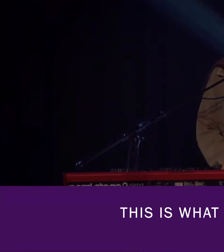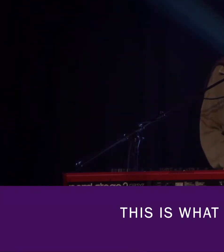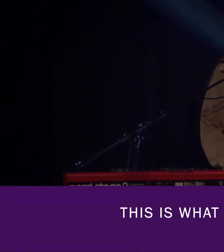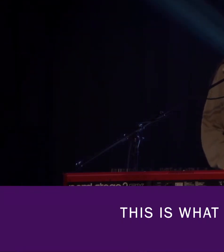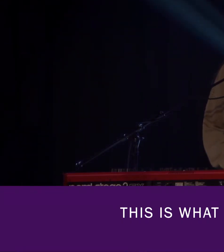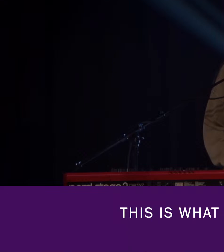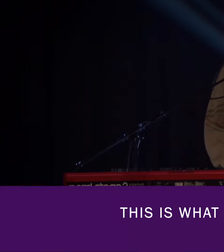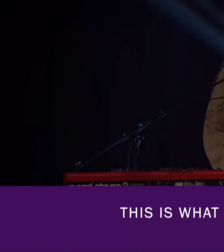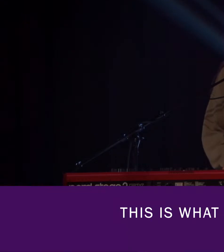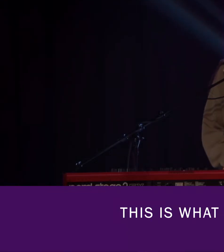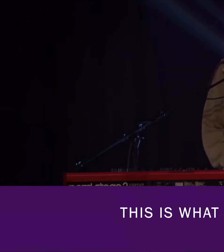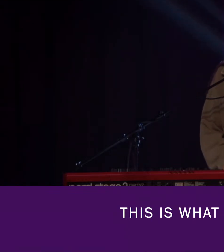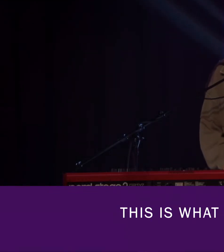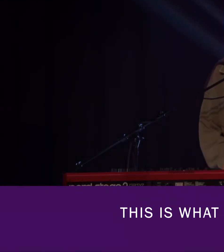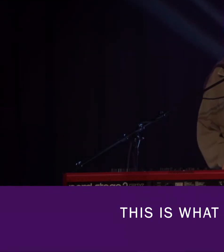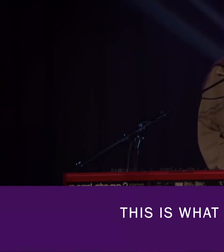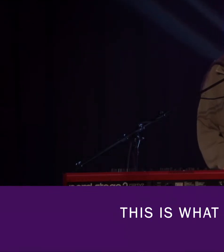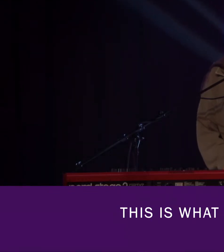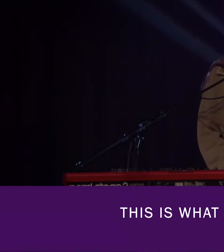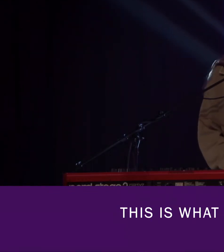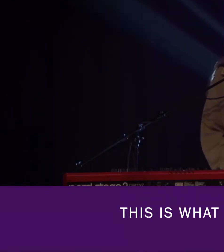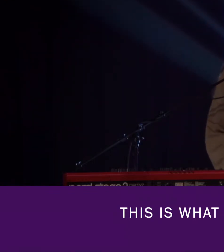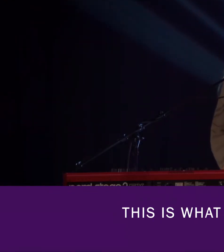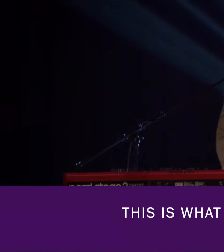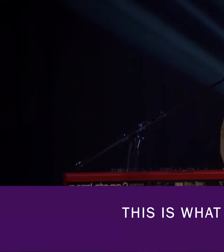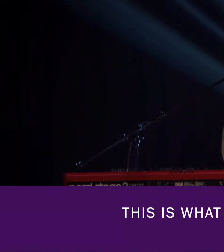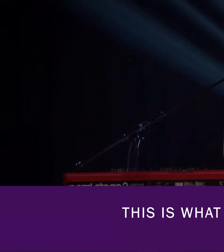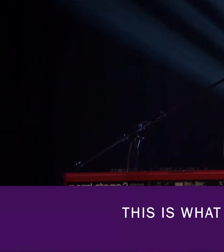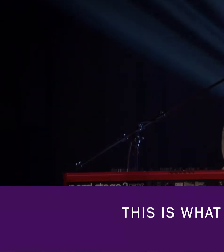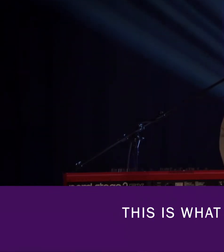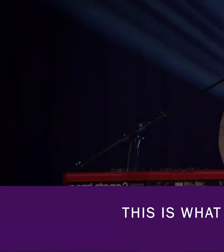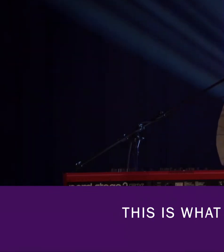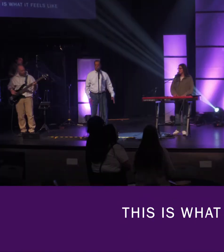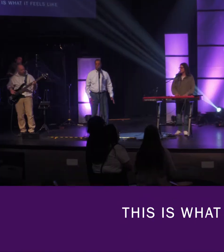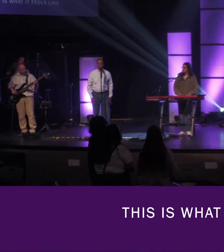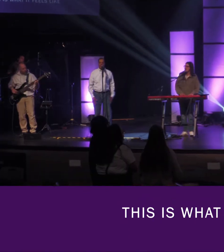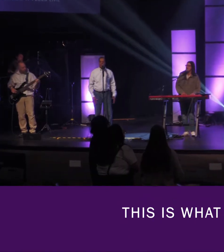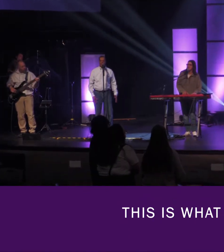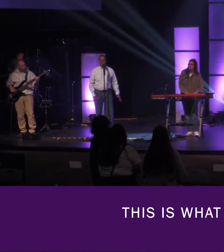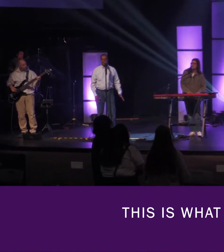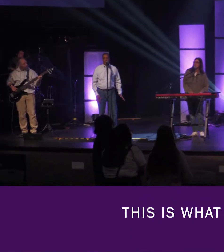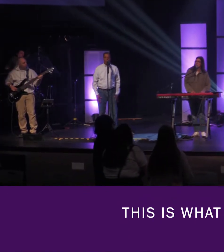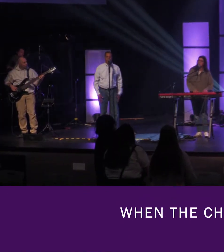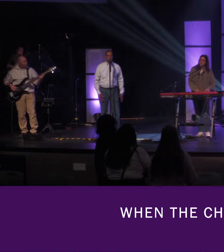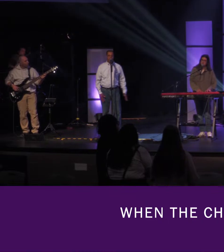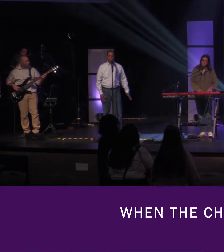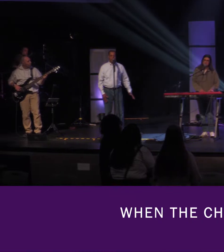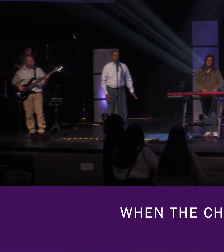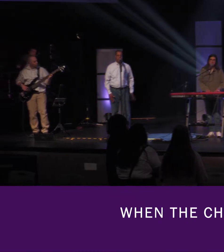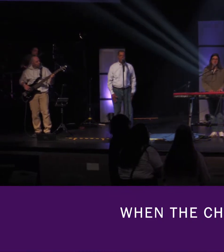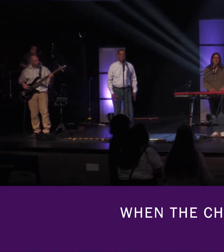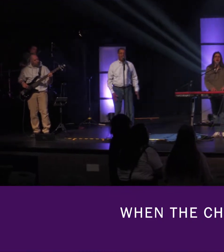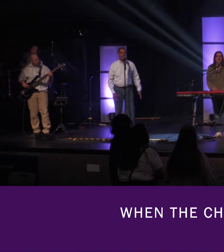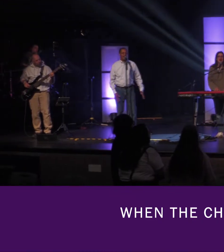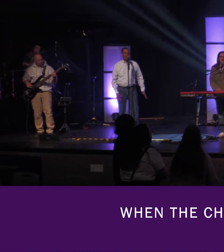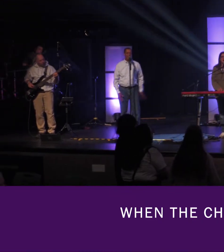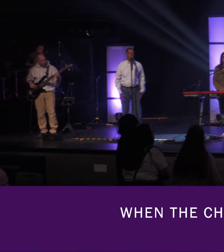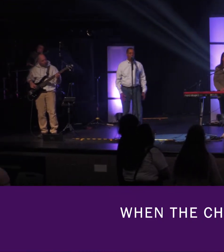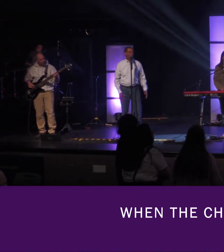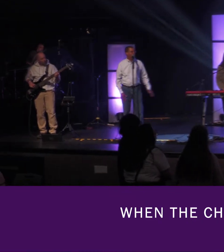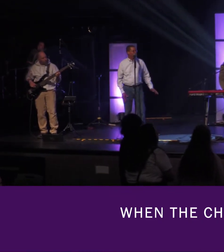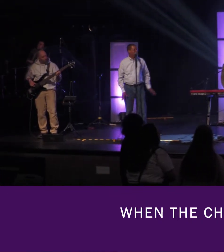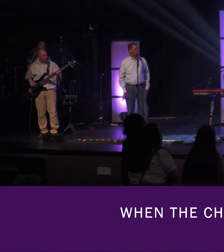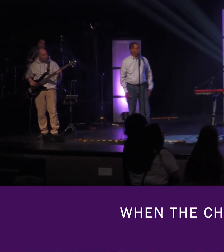This is what it looks like. Oh, this is what it feels like when the church is